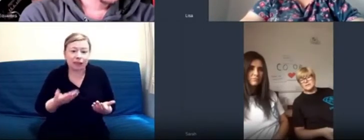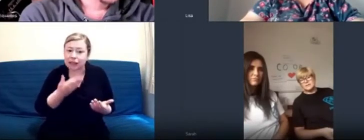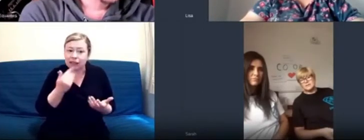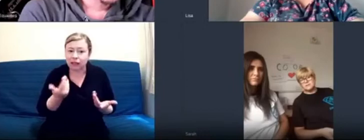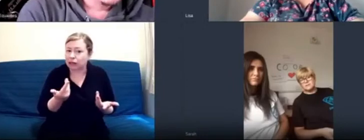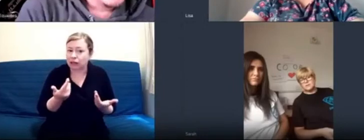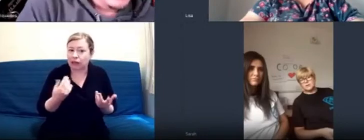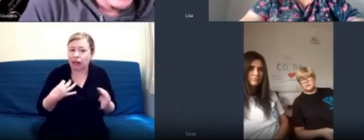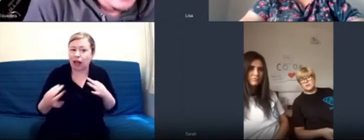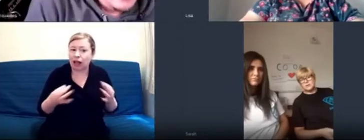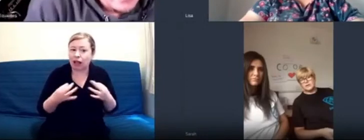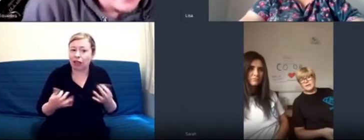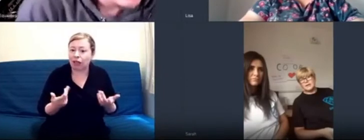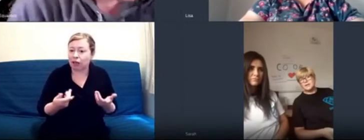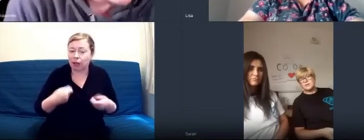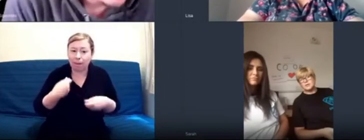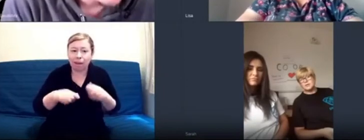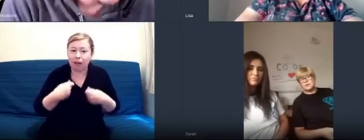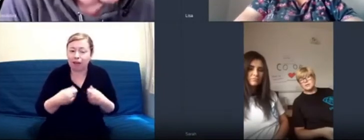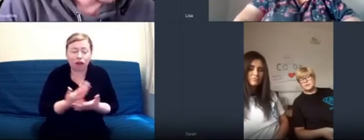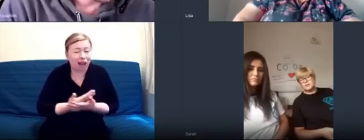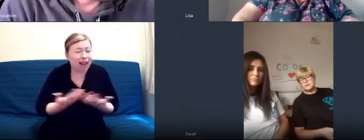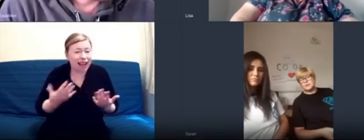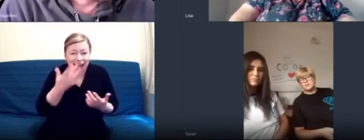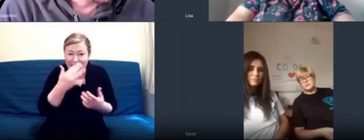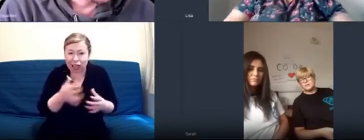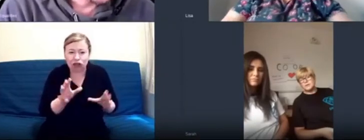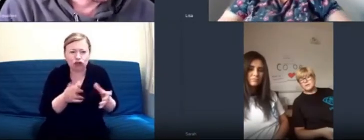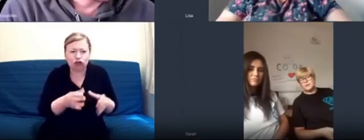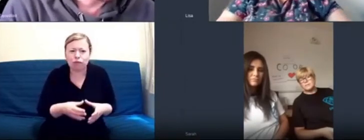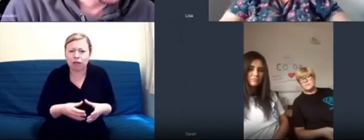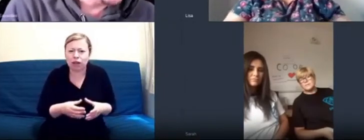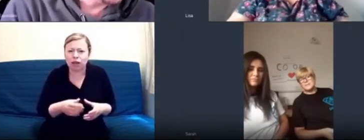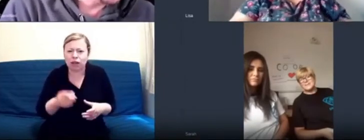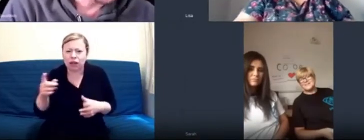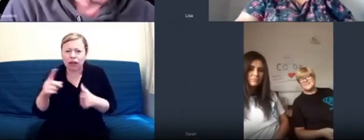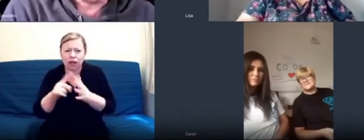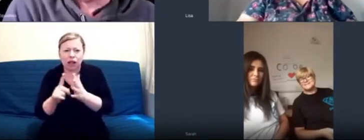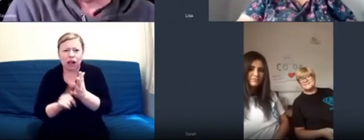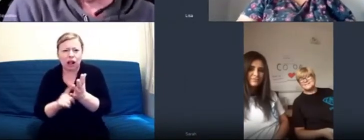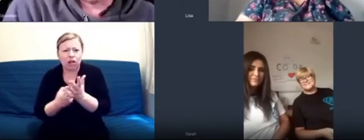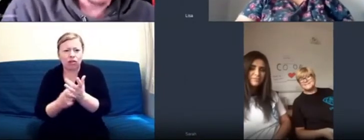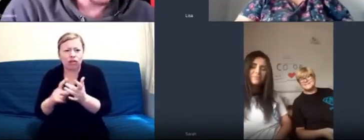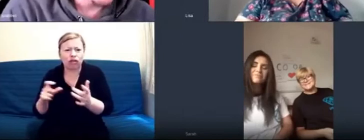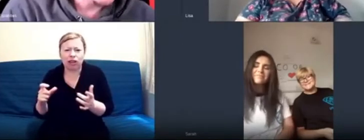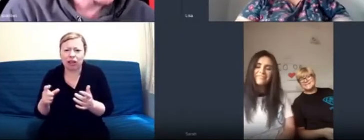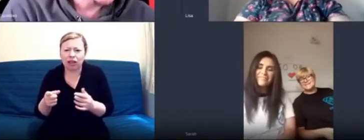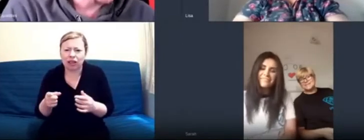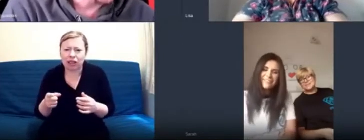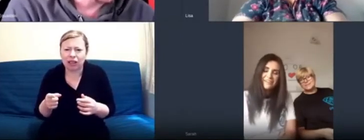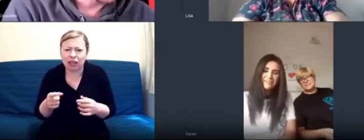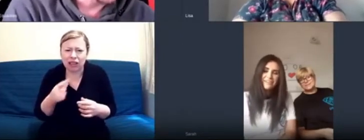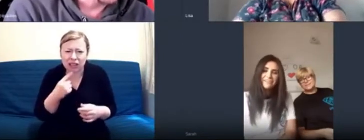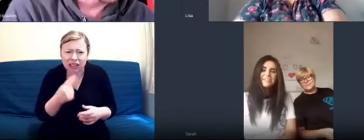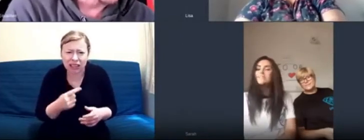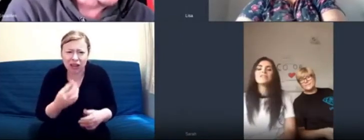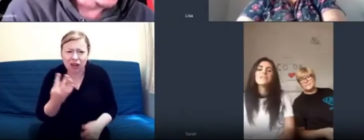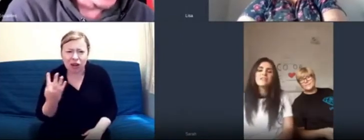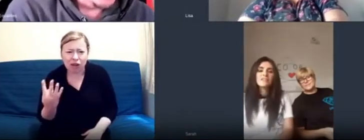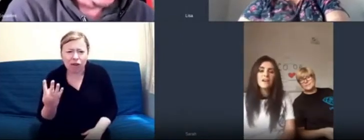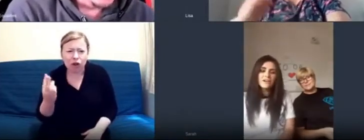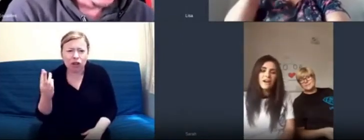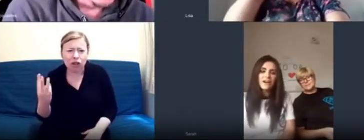healthy, balanced meal for any age group. How are you distributing all this? Like, was it 43 tons all this